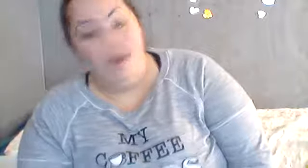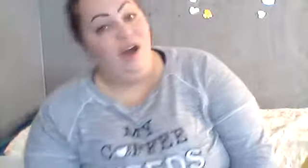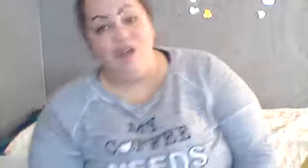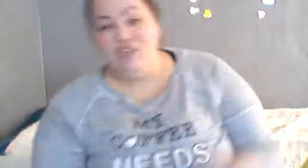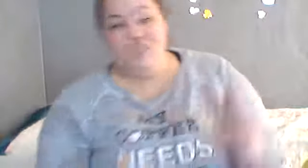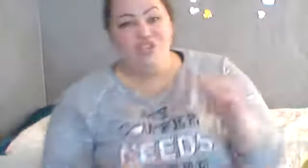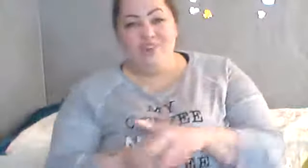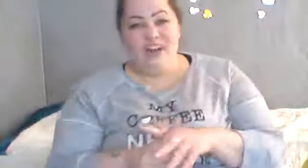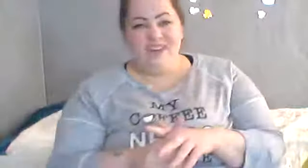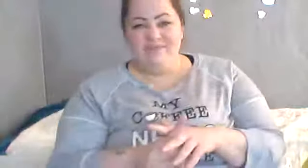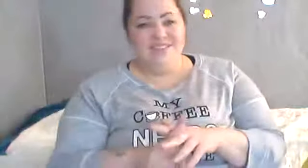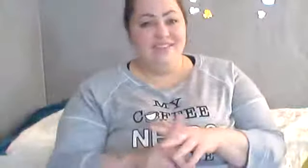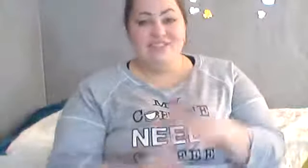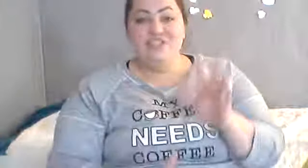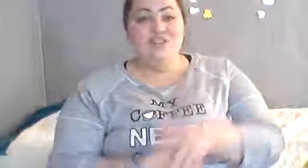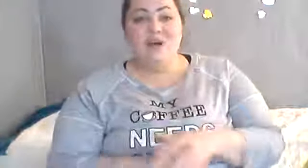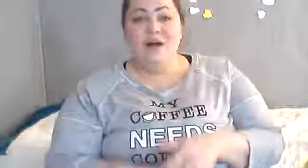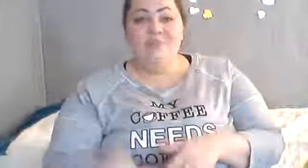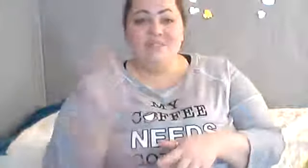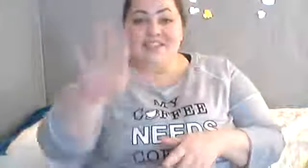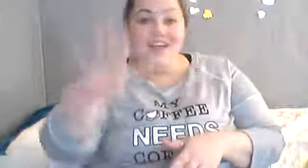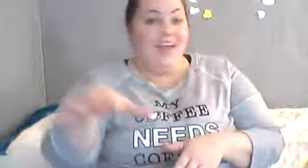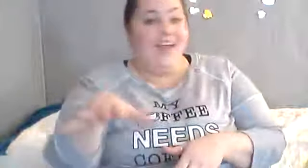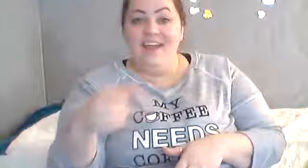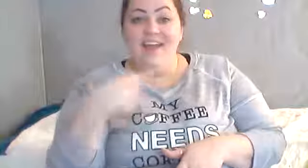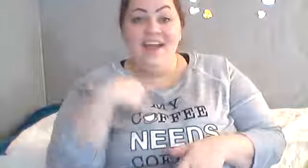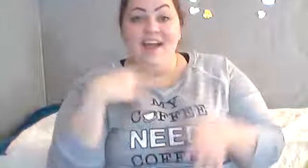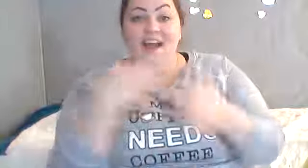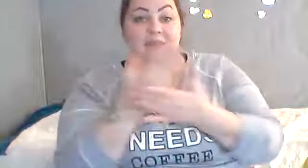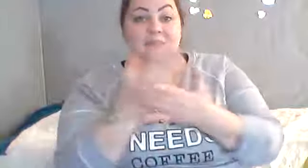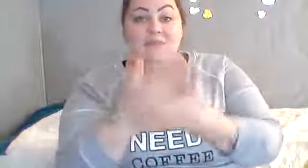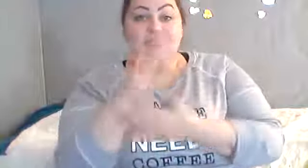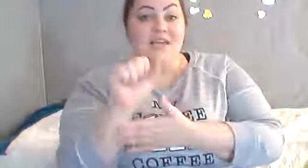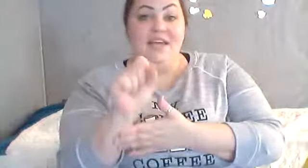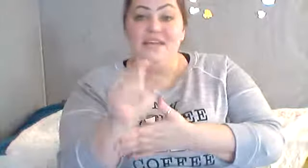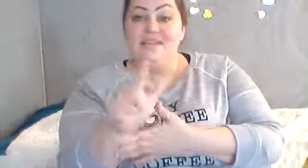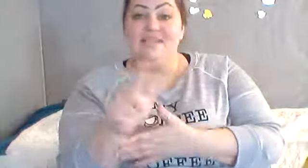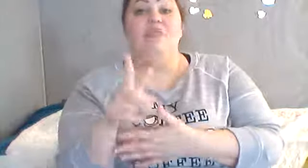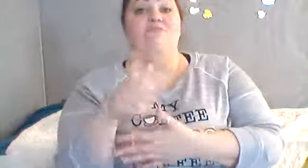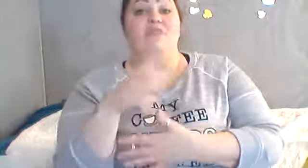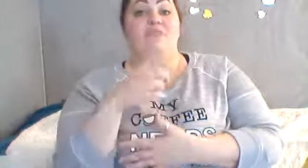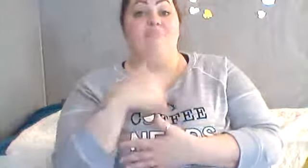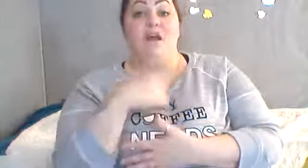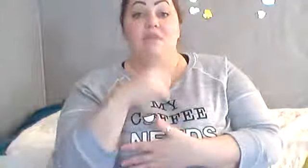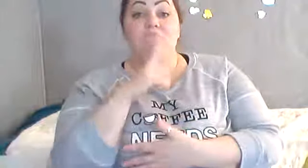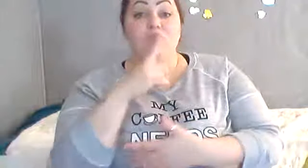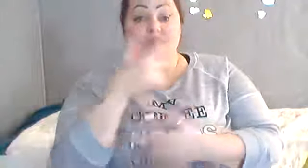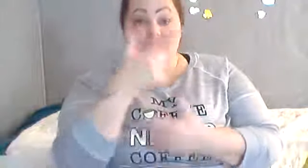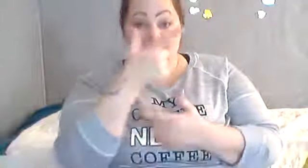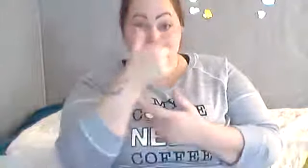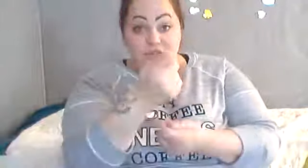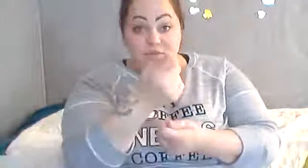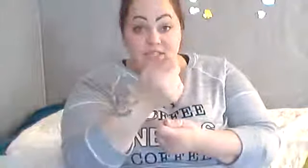Oh, you just show up. You just show up and say, hey, I'm new to ASL and I'm really